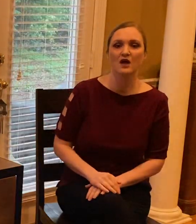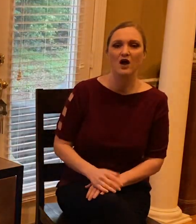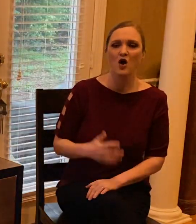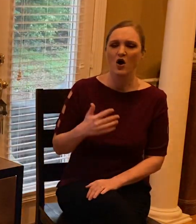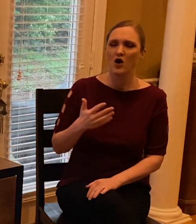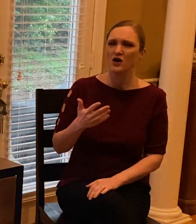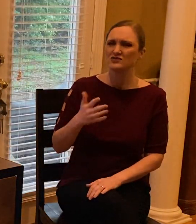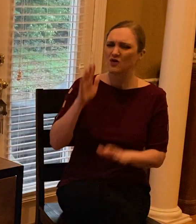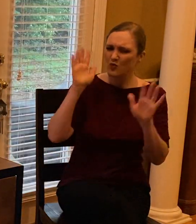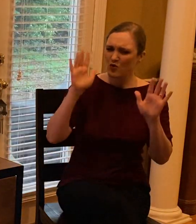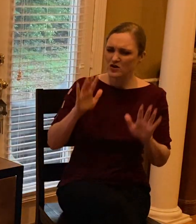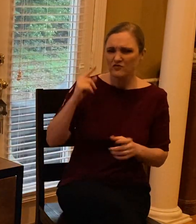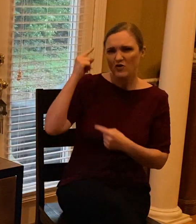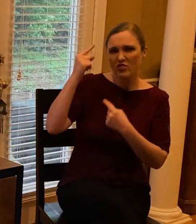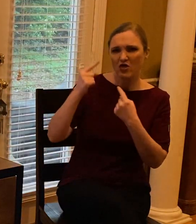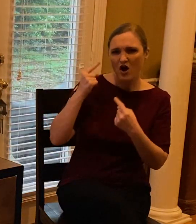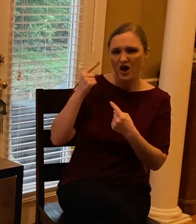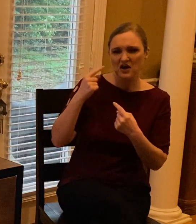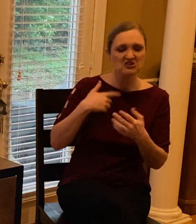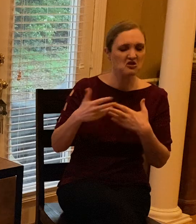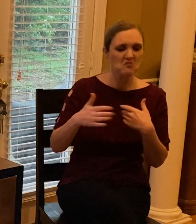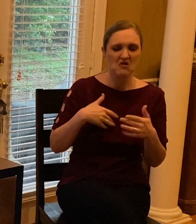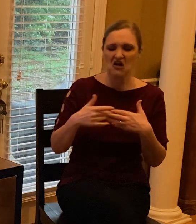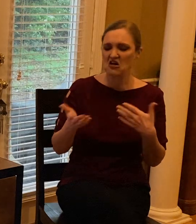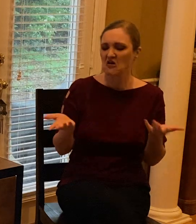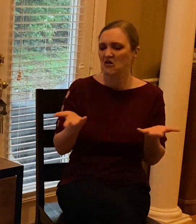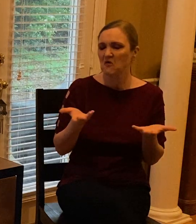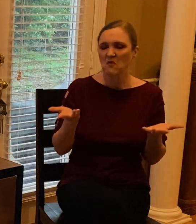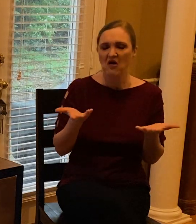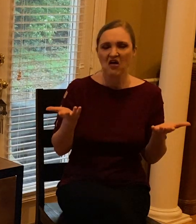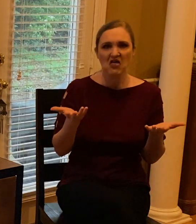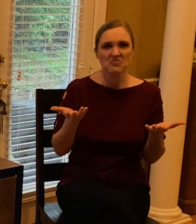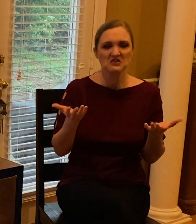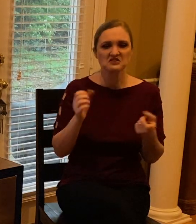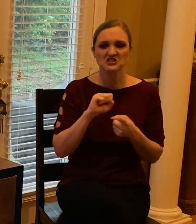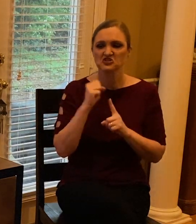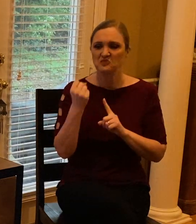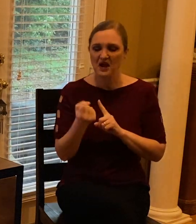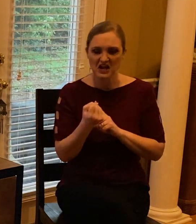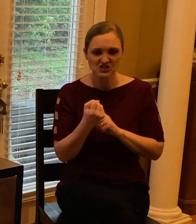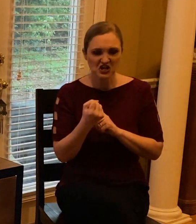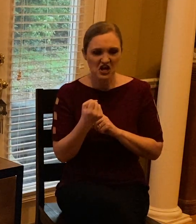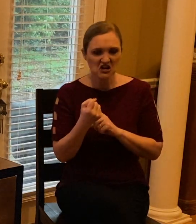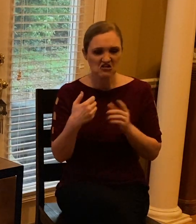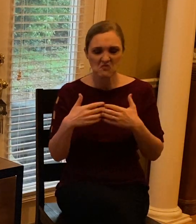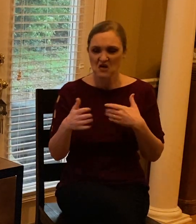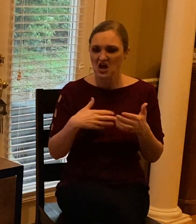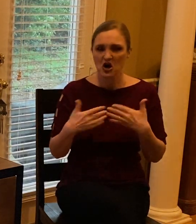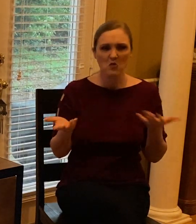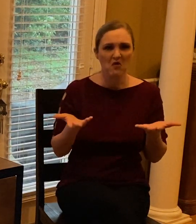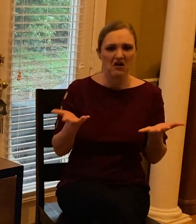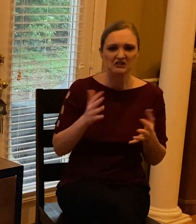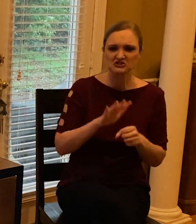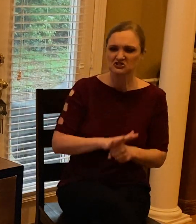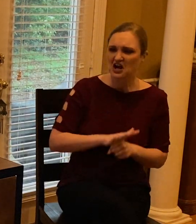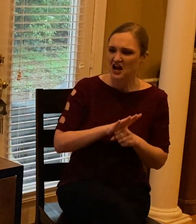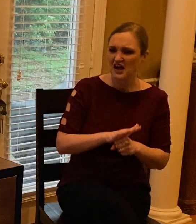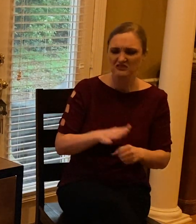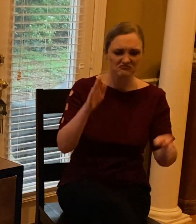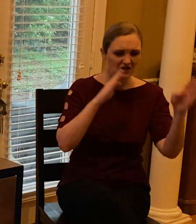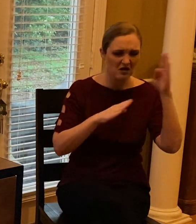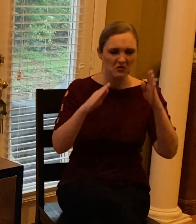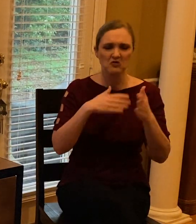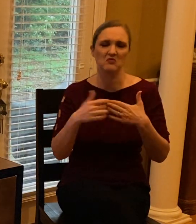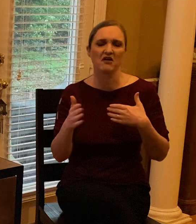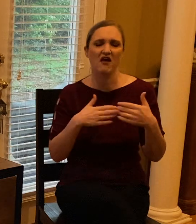a wonderful thought that no matter what the circumstances, no matter what anxiety, stress, whatever we're going